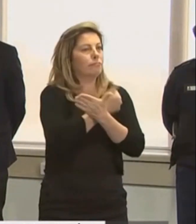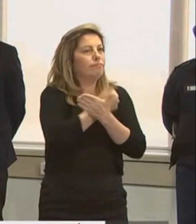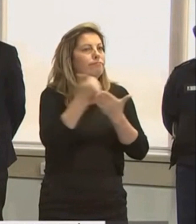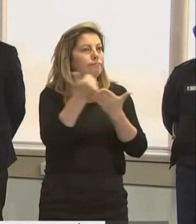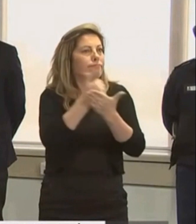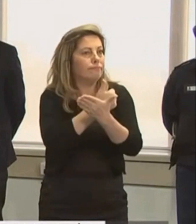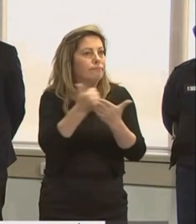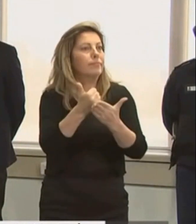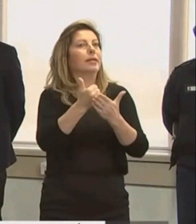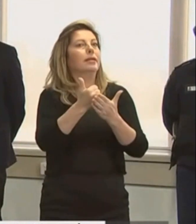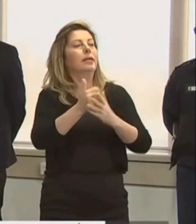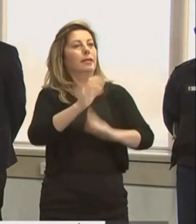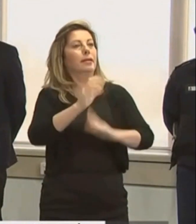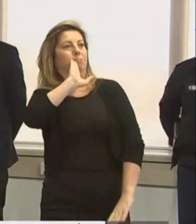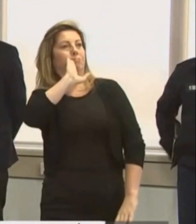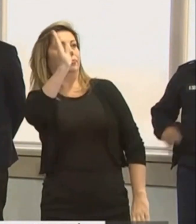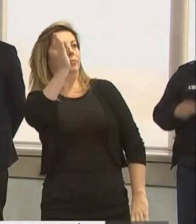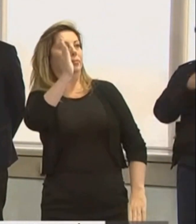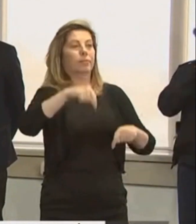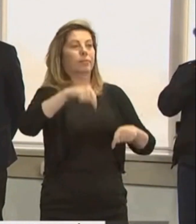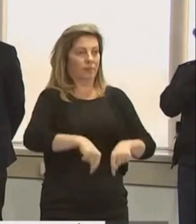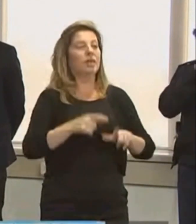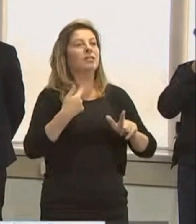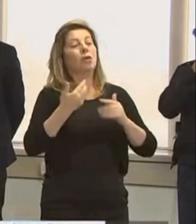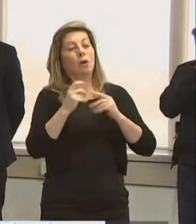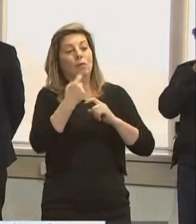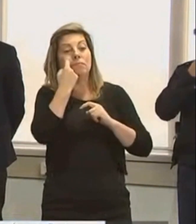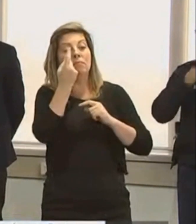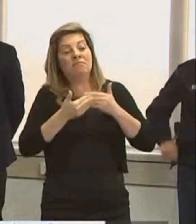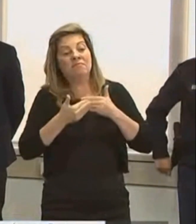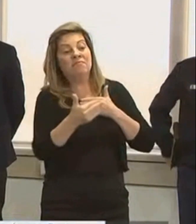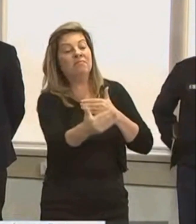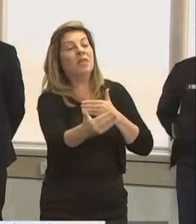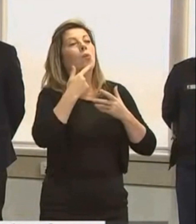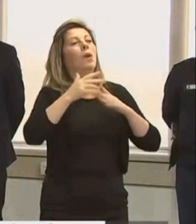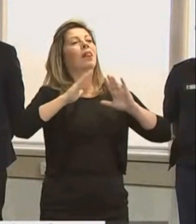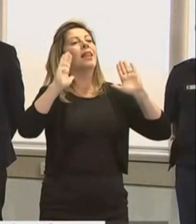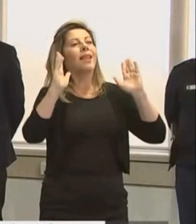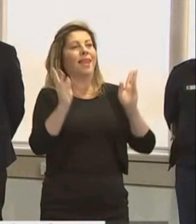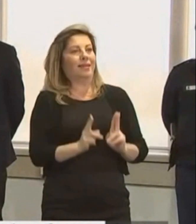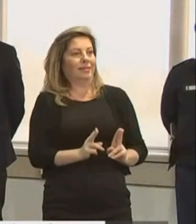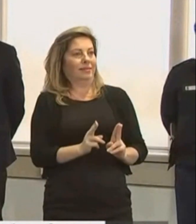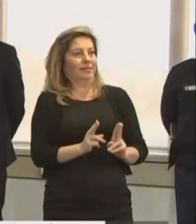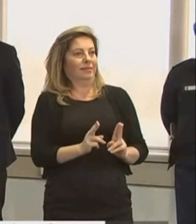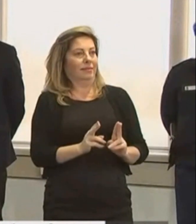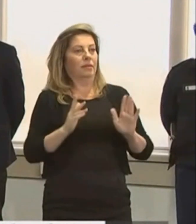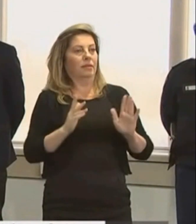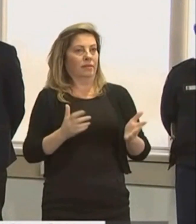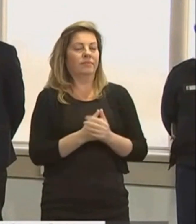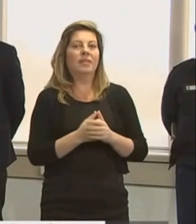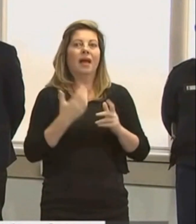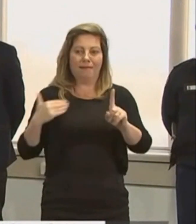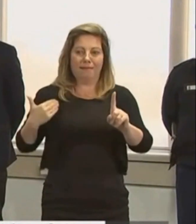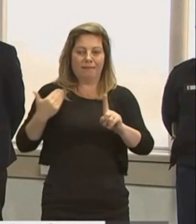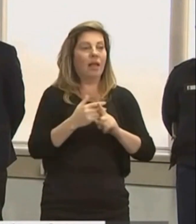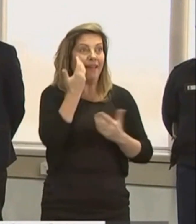Finally, I want to say something. This is the last regular weekend press conference that we'll be doing on the COVID-19 for the time being, and